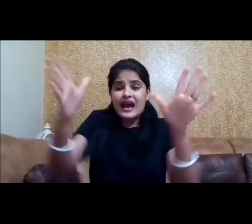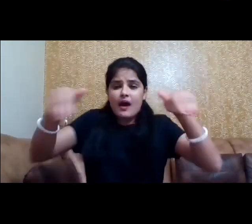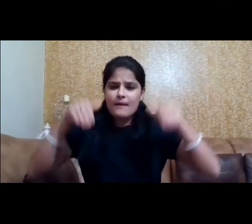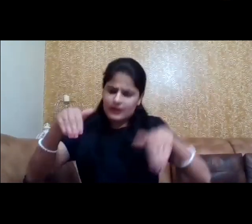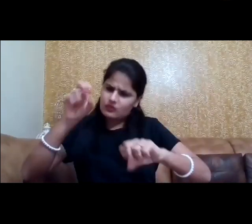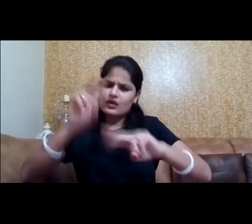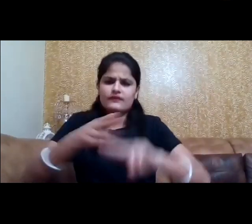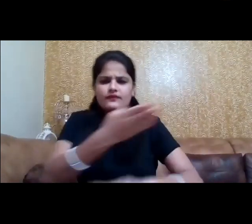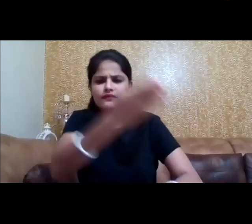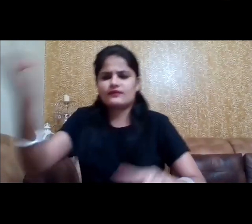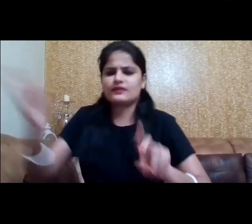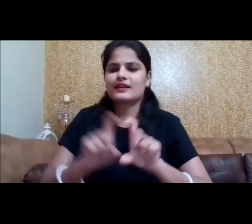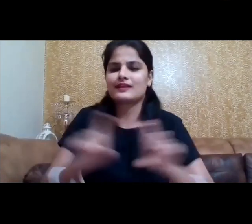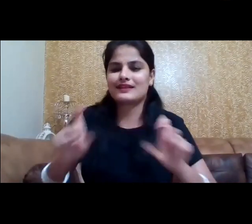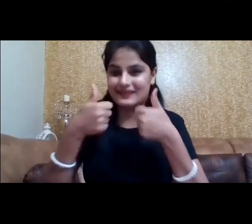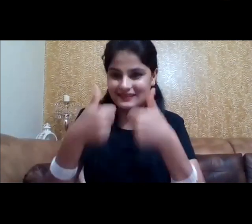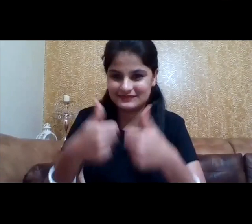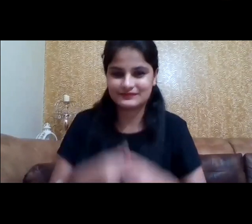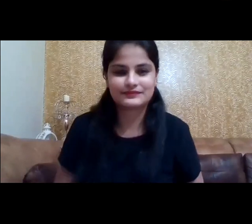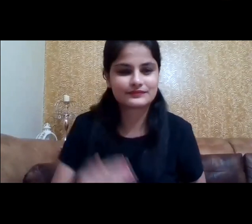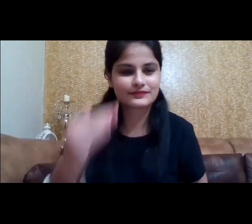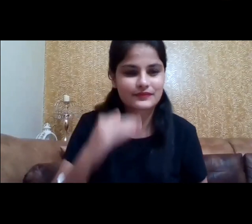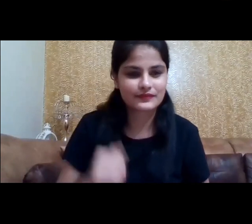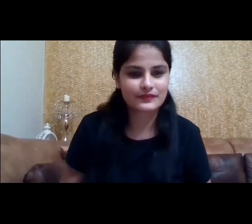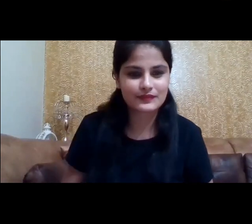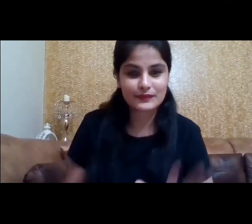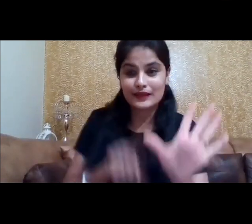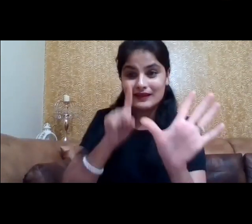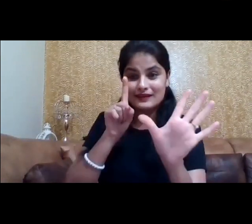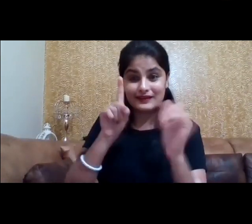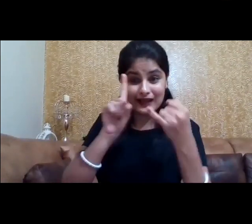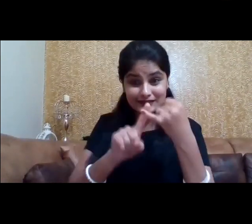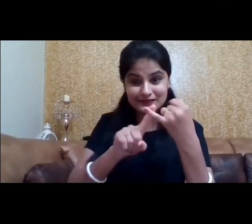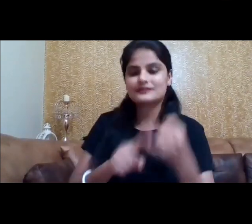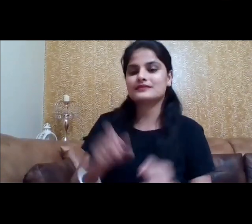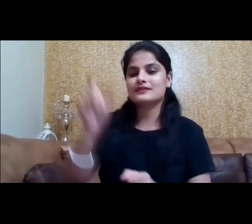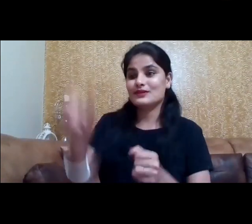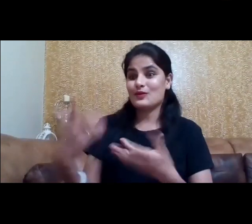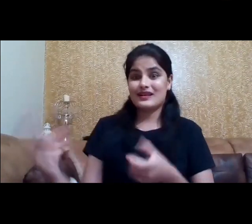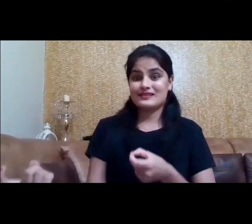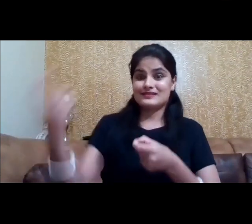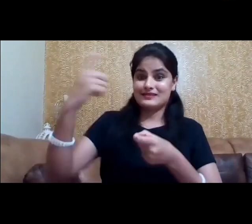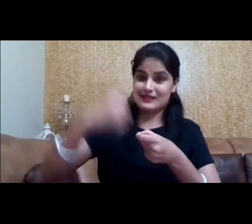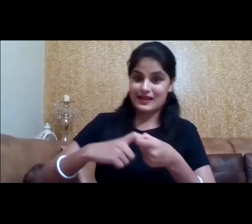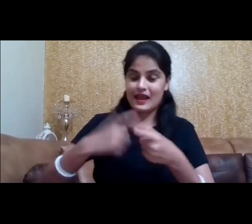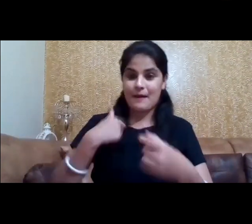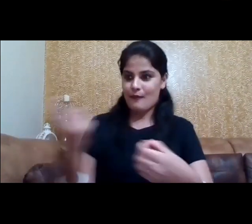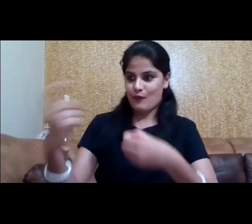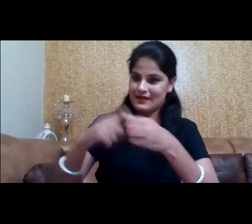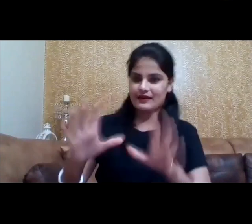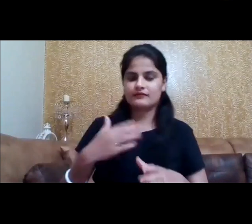mute. And if you are just an audience member, you can have your and the sixth one is,